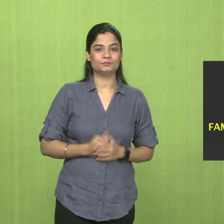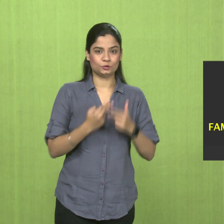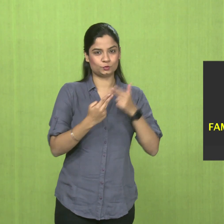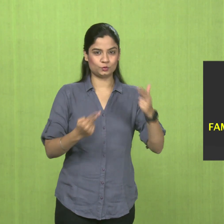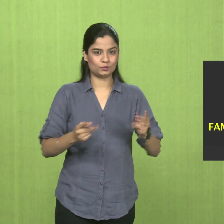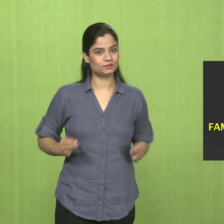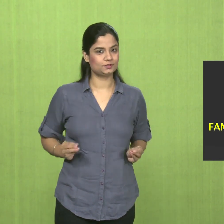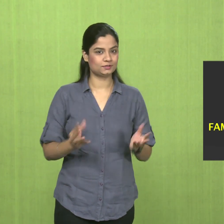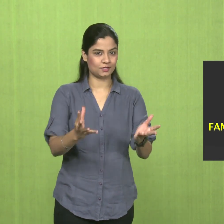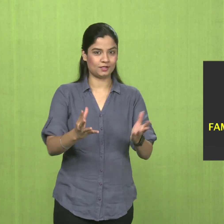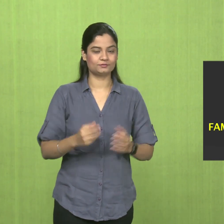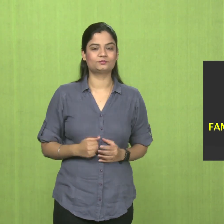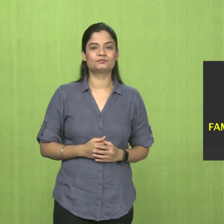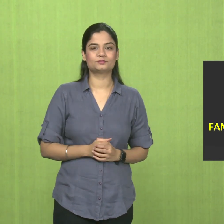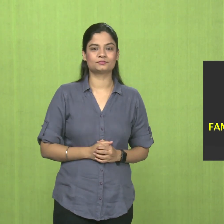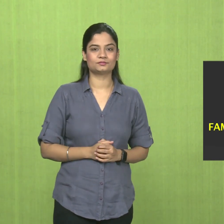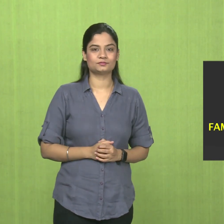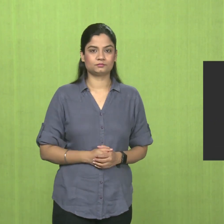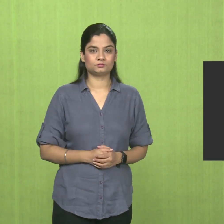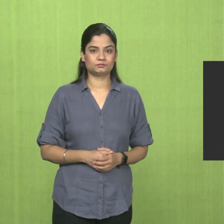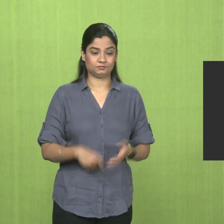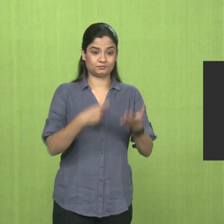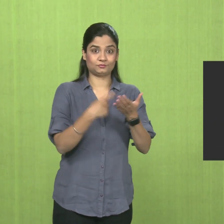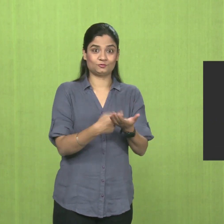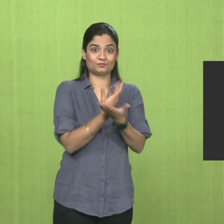2. Let's begin part 2.